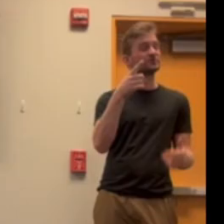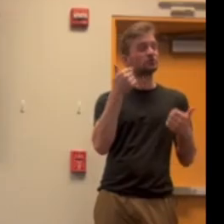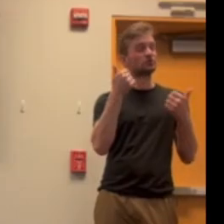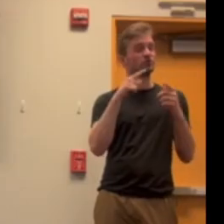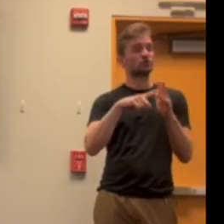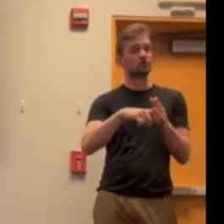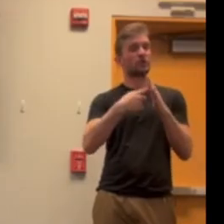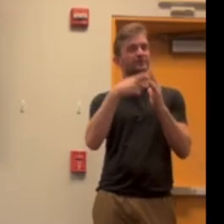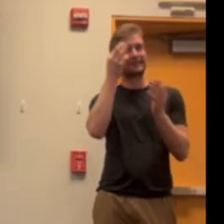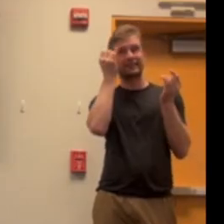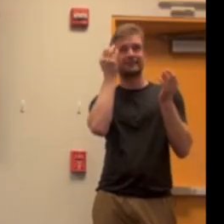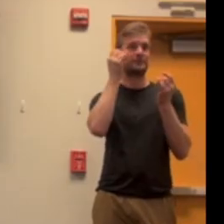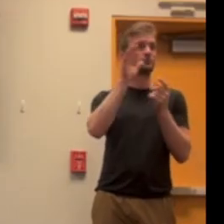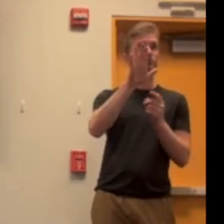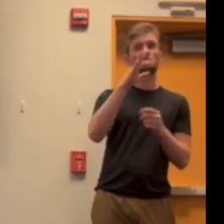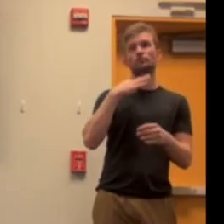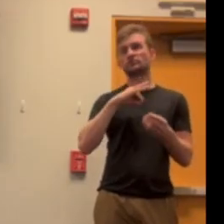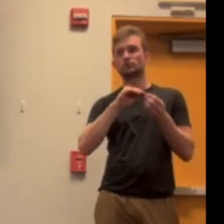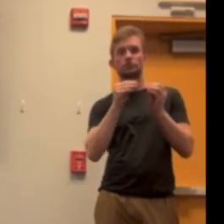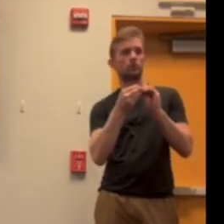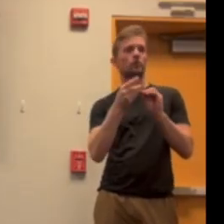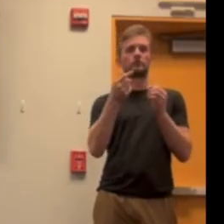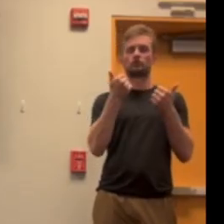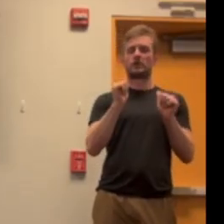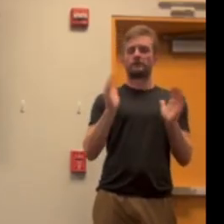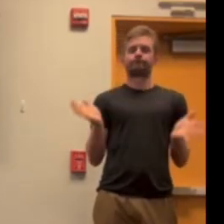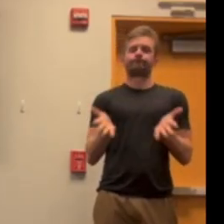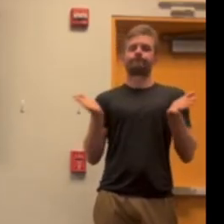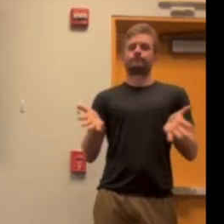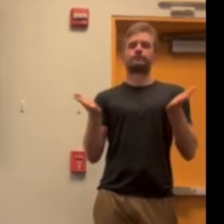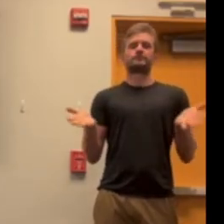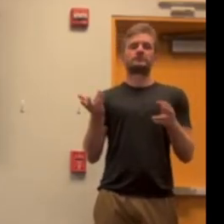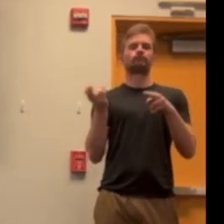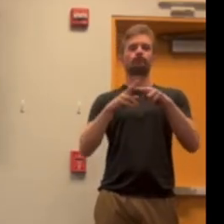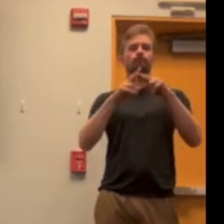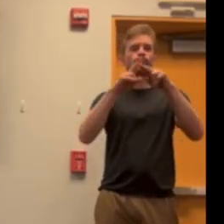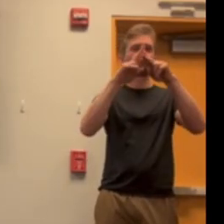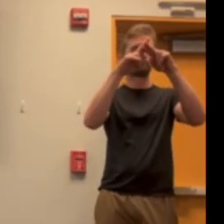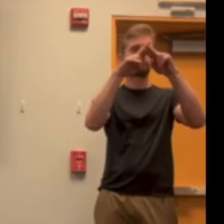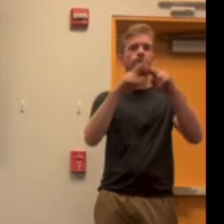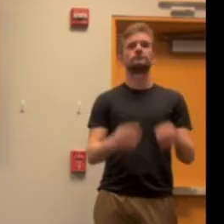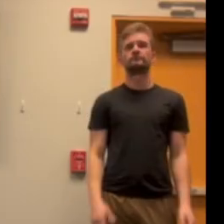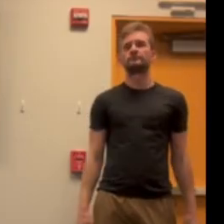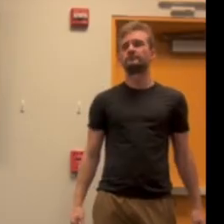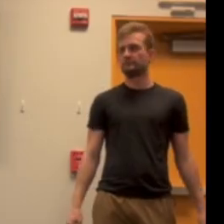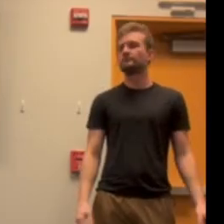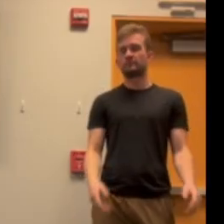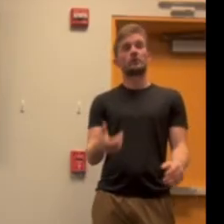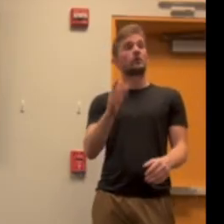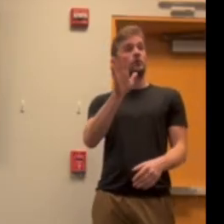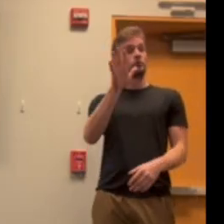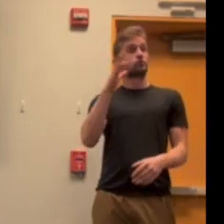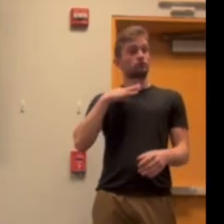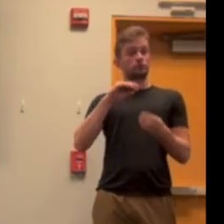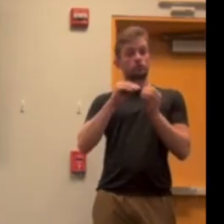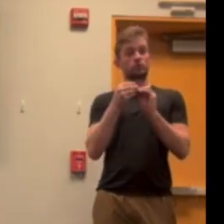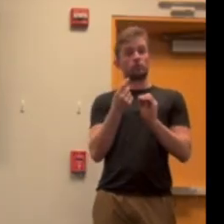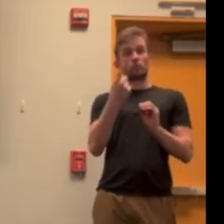credit up too. Part of the credit score too is how long you've had credit for. So if you just start credit when you're